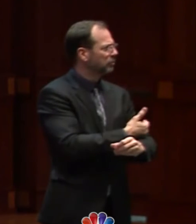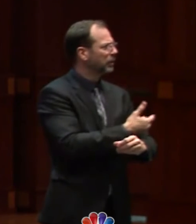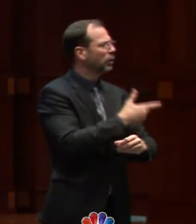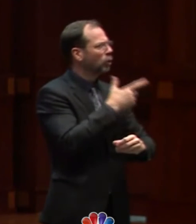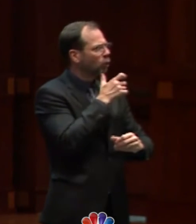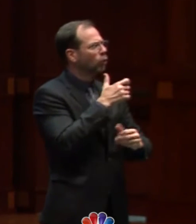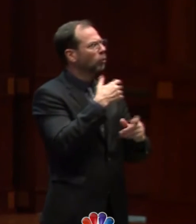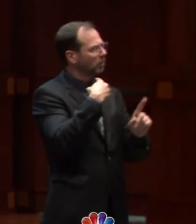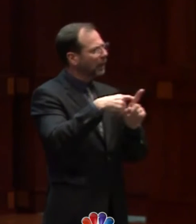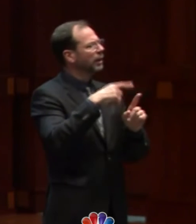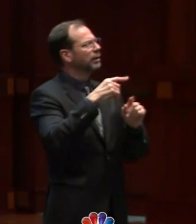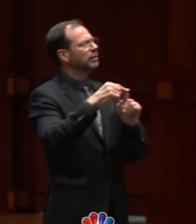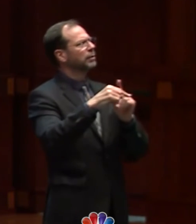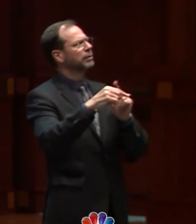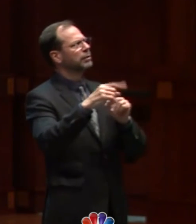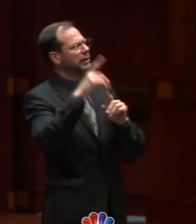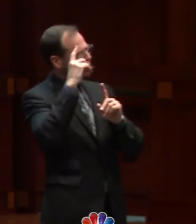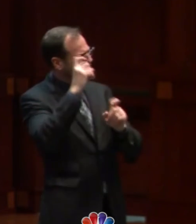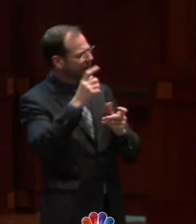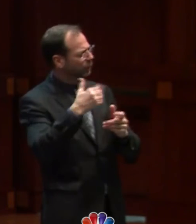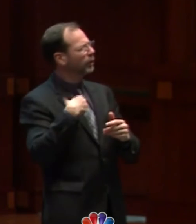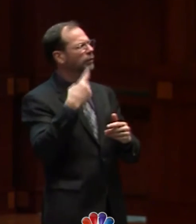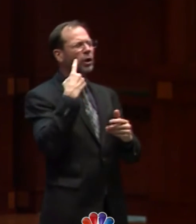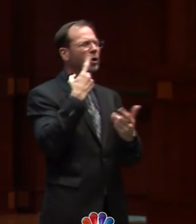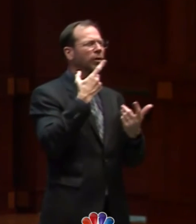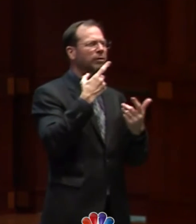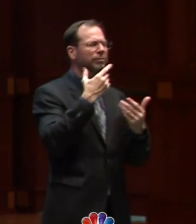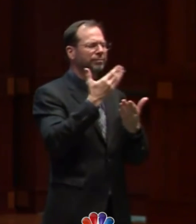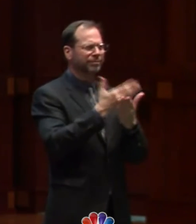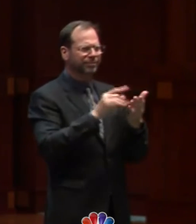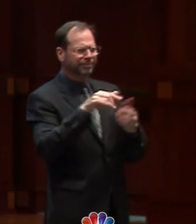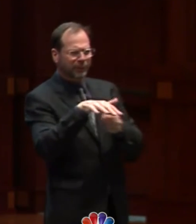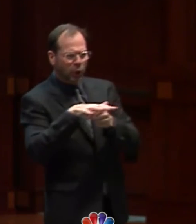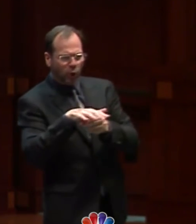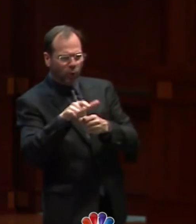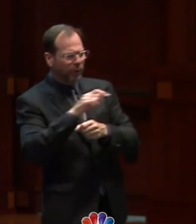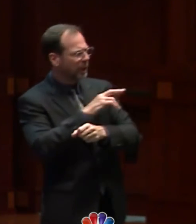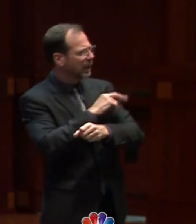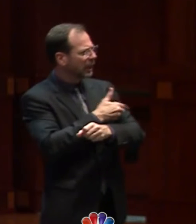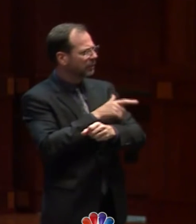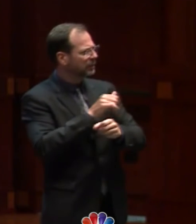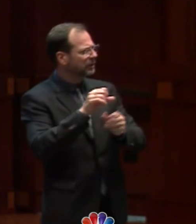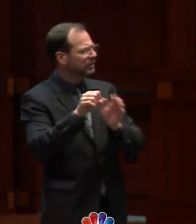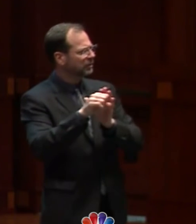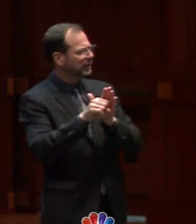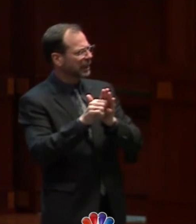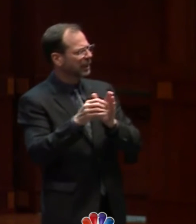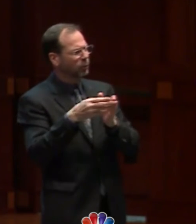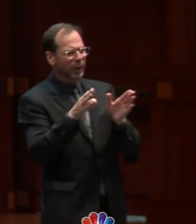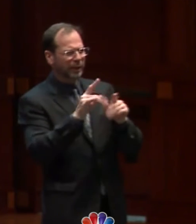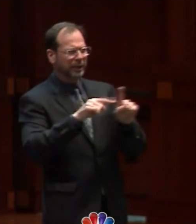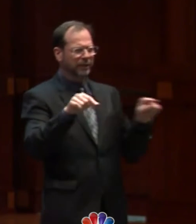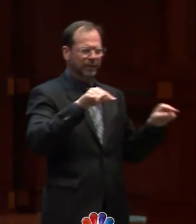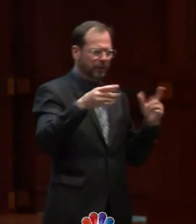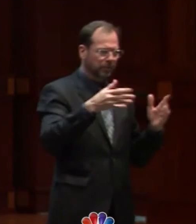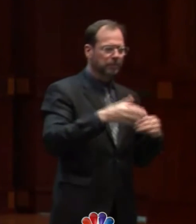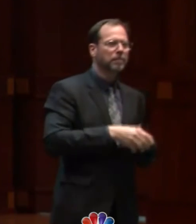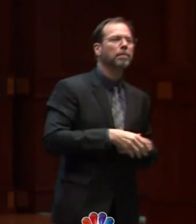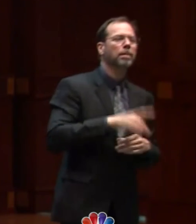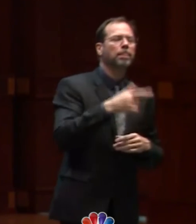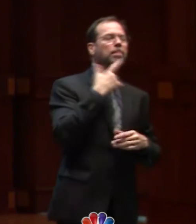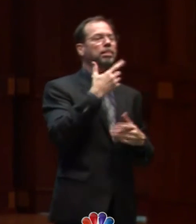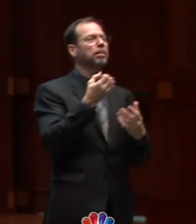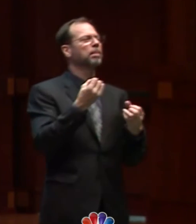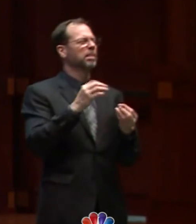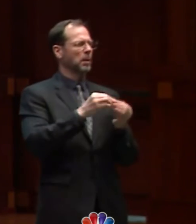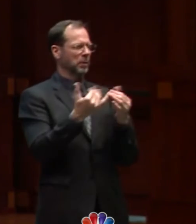also tested positive for coronavirus? We've heard some local numbers that suggest the hospitalization statewide is too much. Yeah, let me tell you what